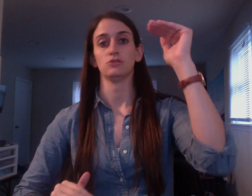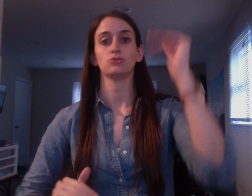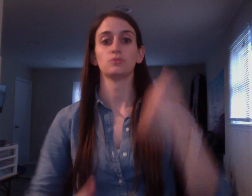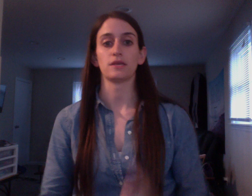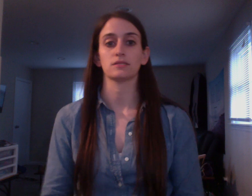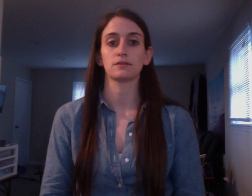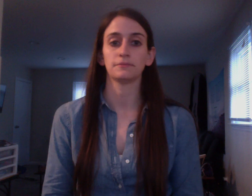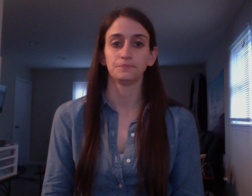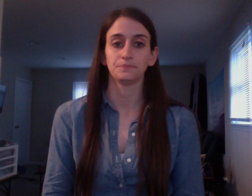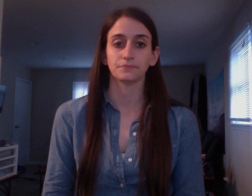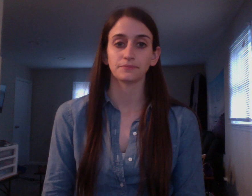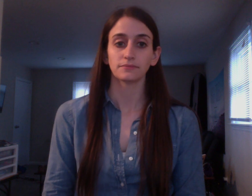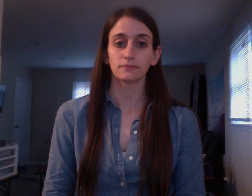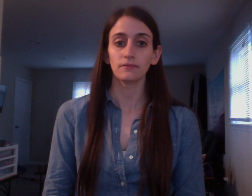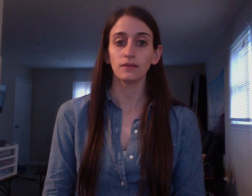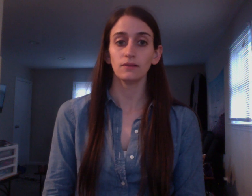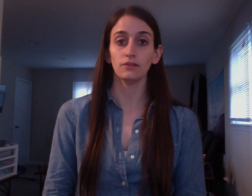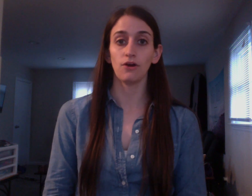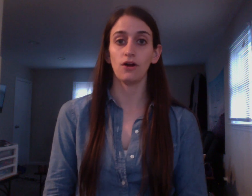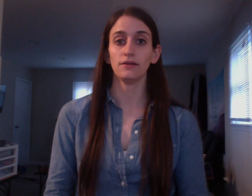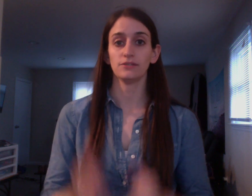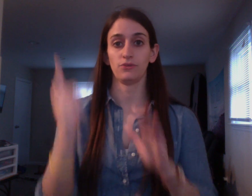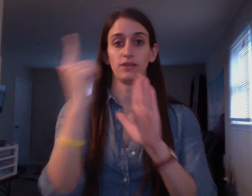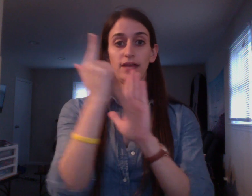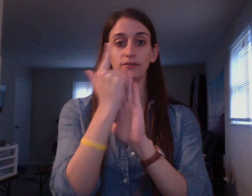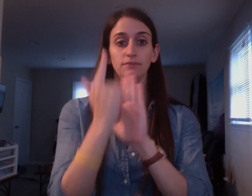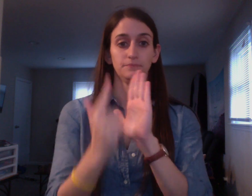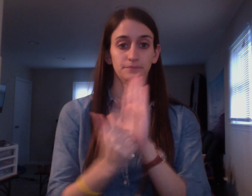use space. Law is with an L.